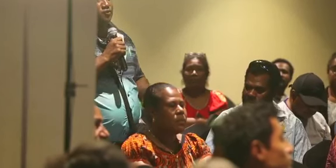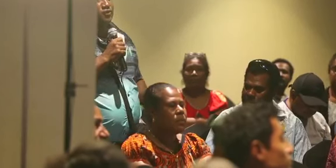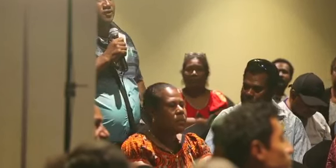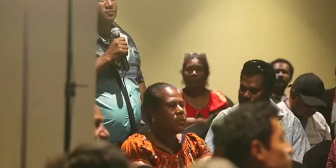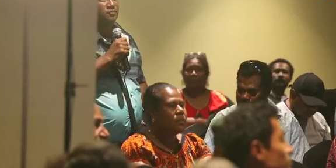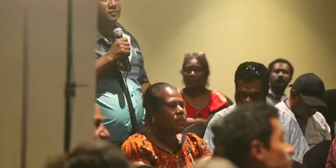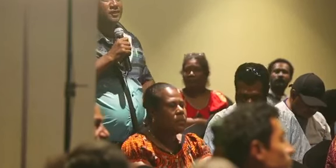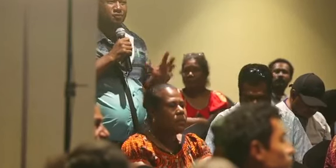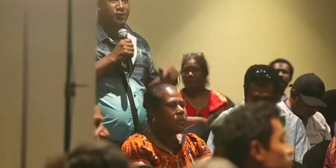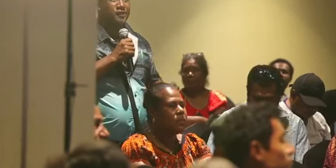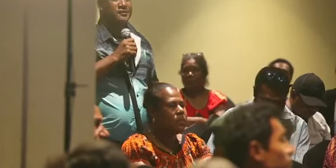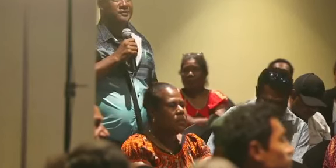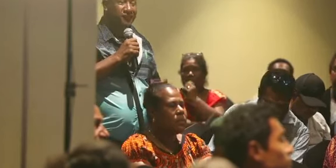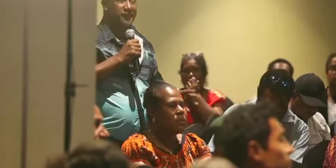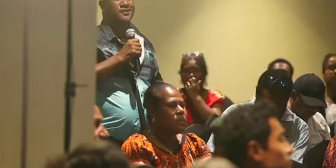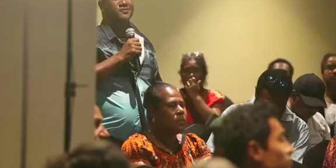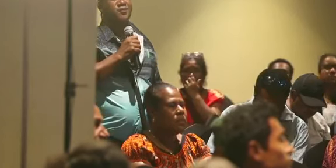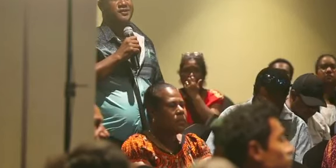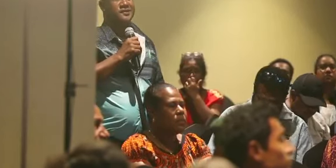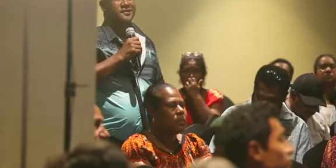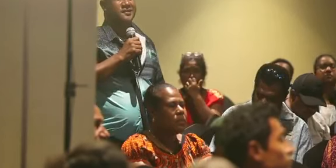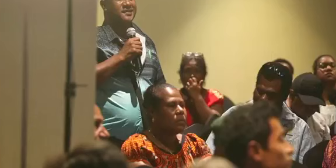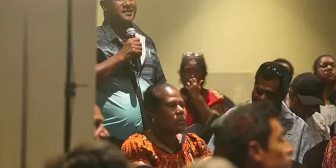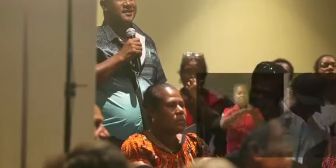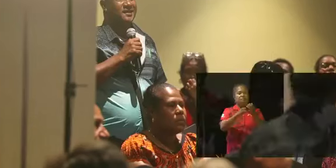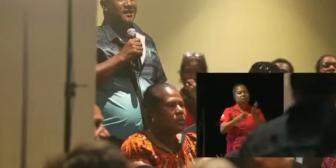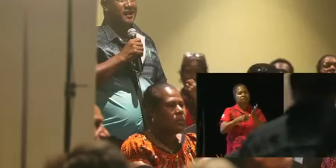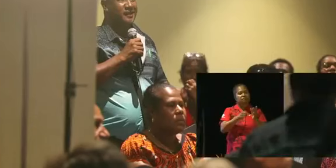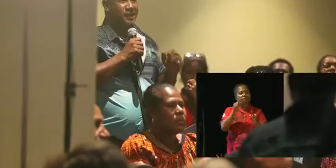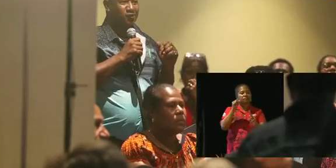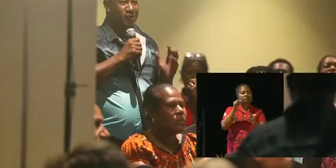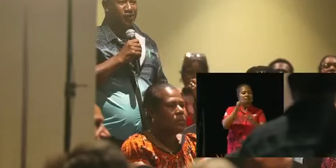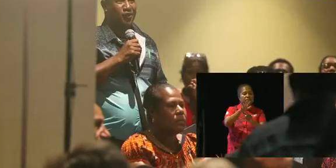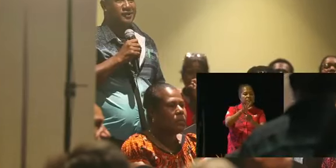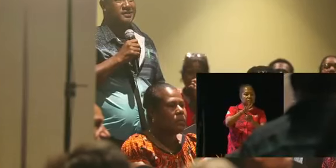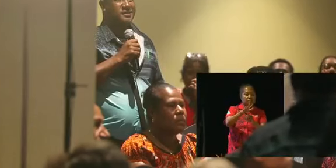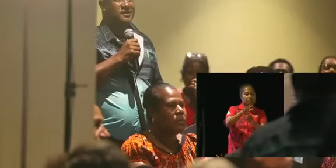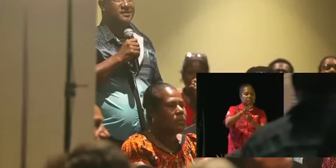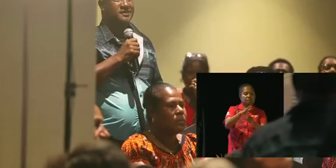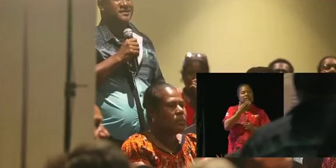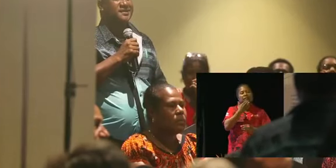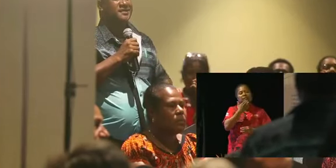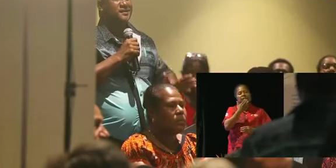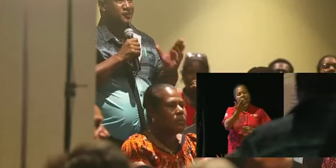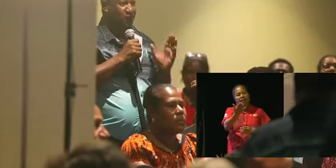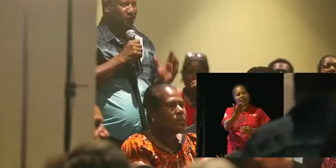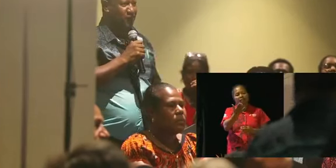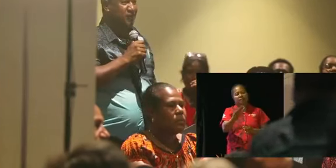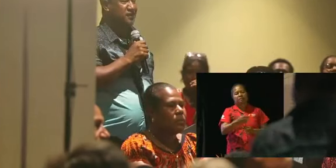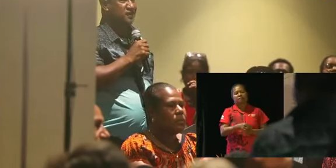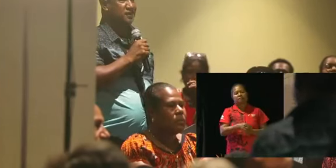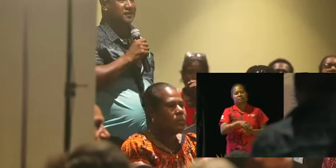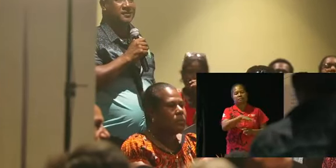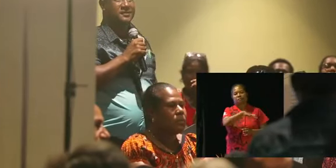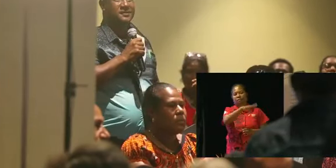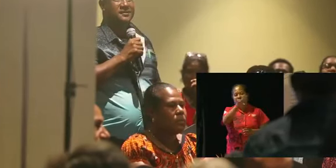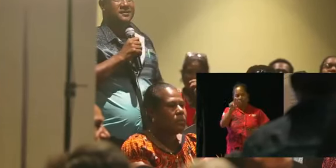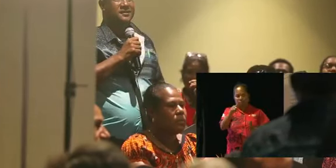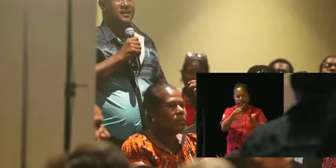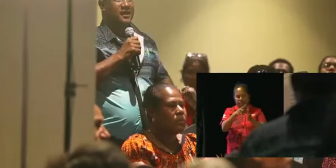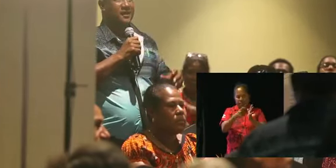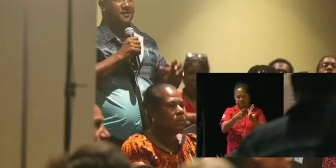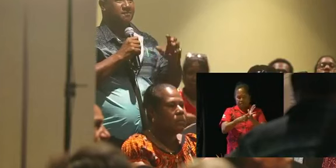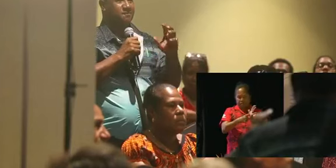make looking also important, very important. And I'd like to acknowledge the organizing